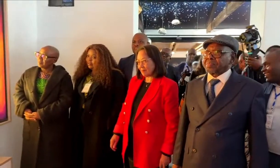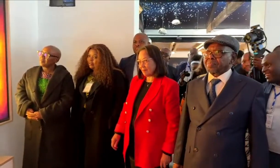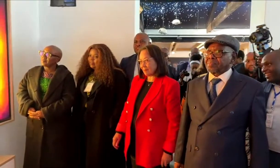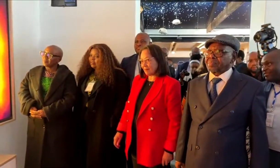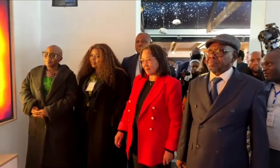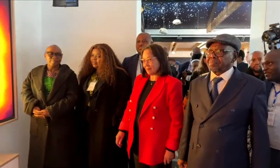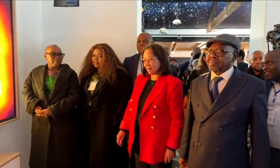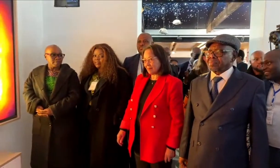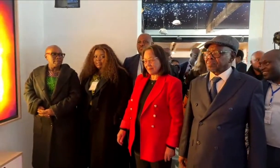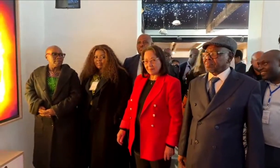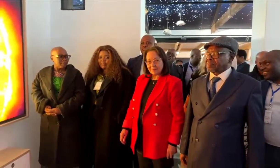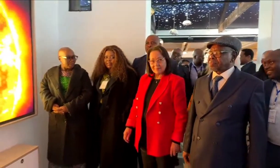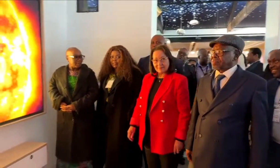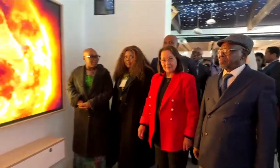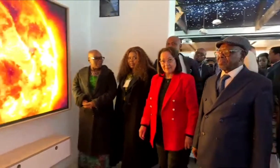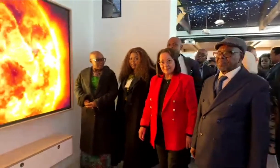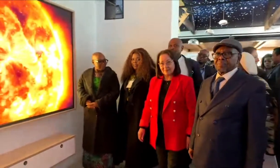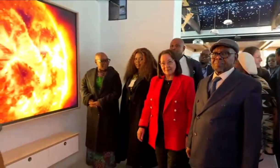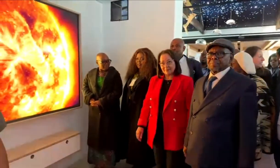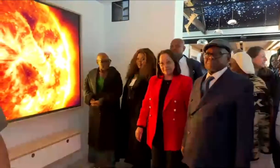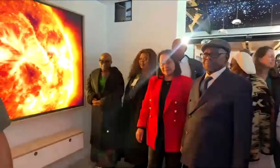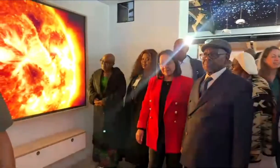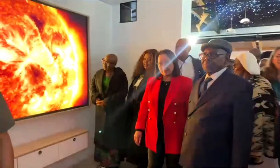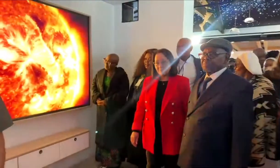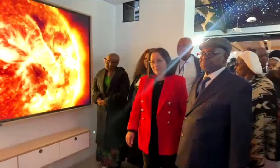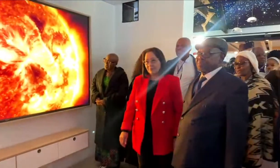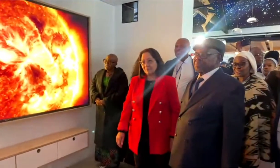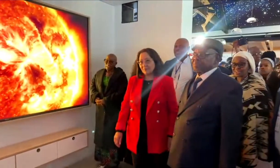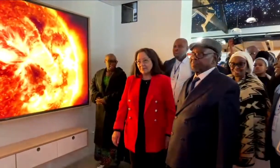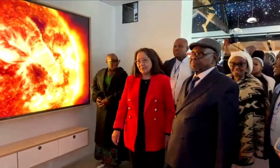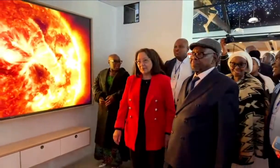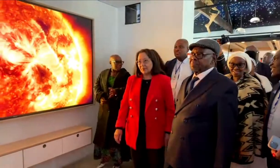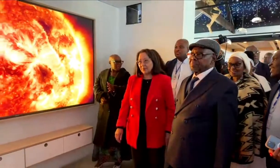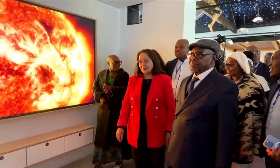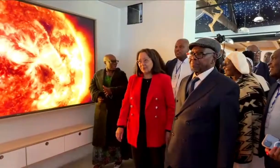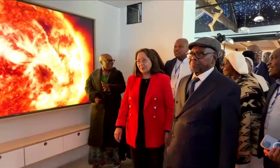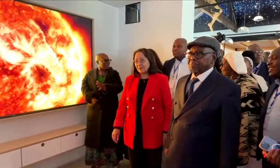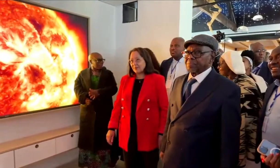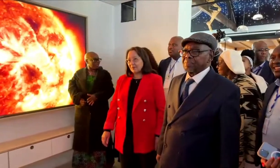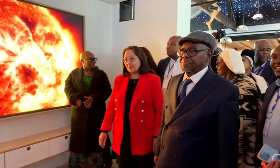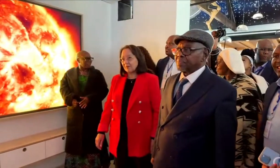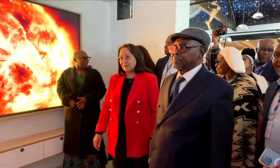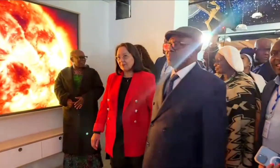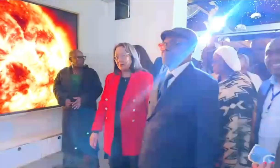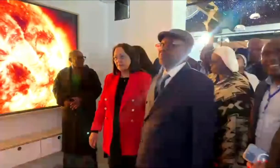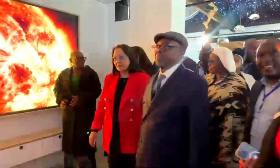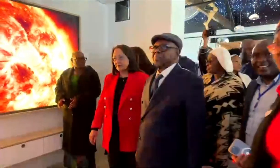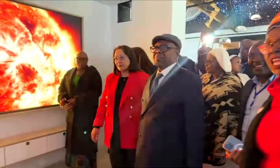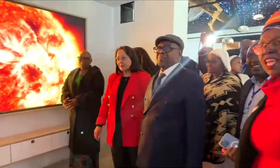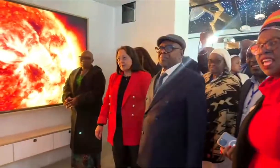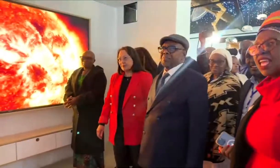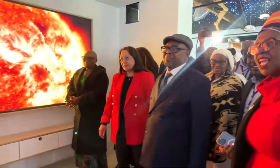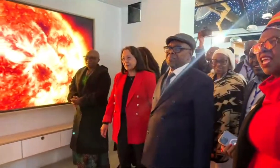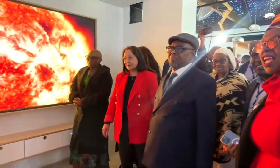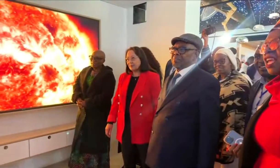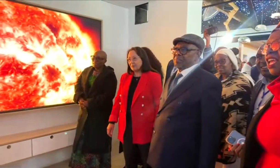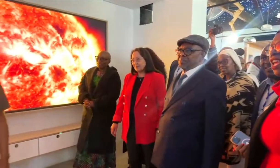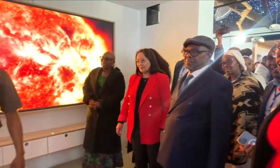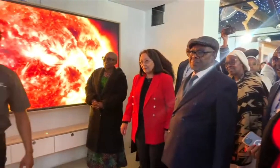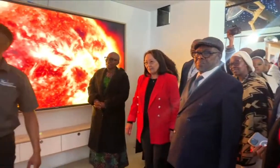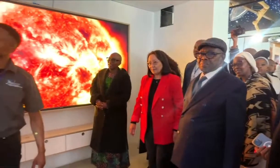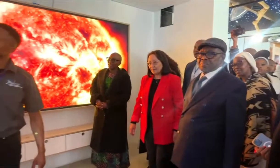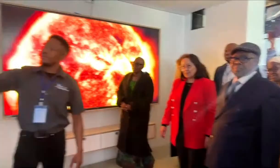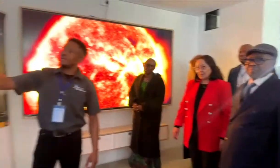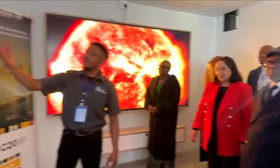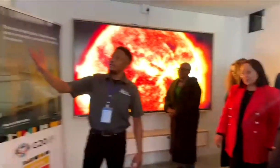the scenario. And then I will take you through our amazing artwork over here. What makes it so